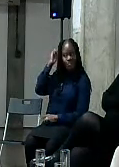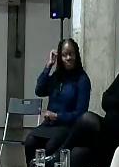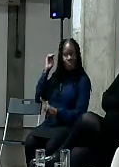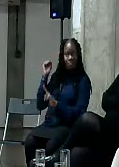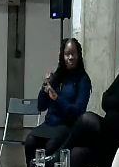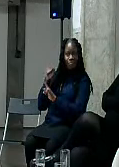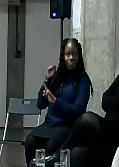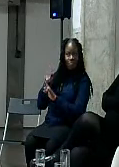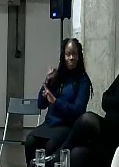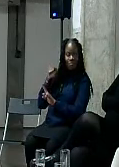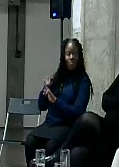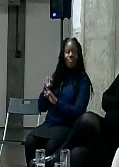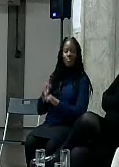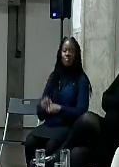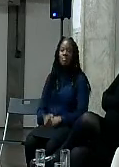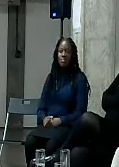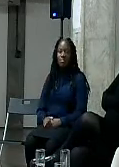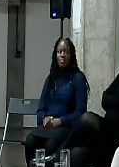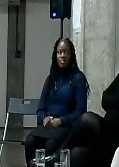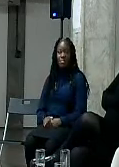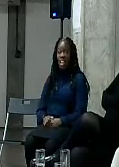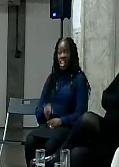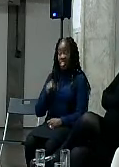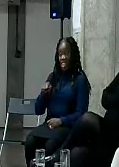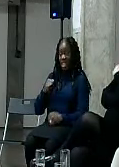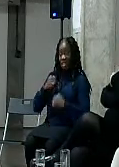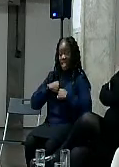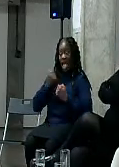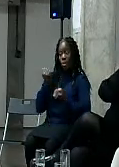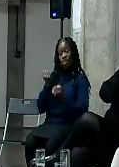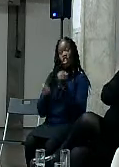know. Yeah, so that is sort of just because